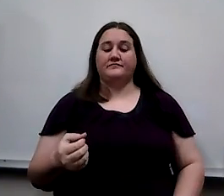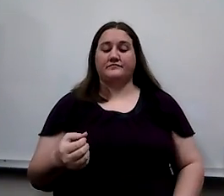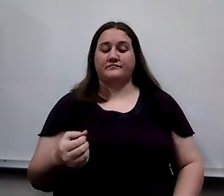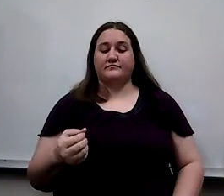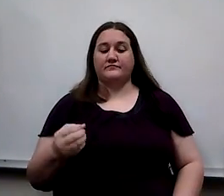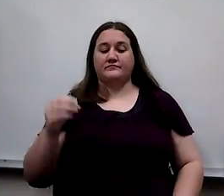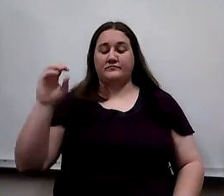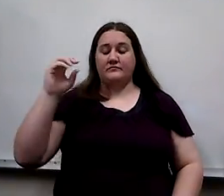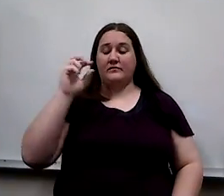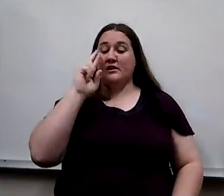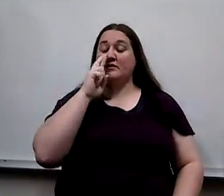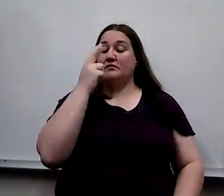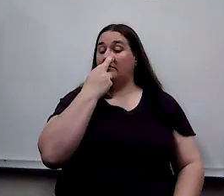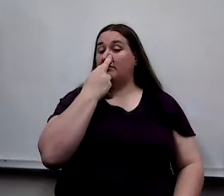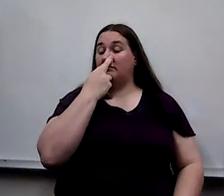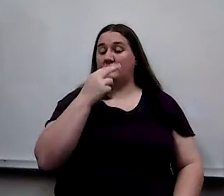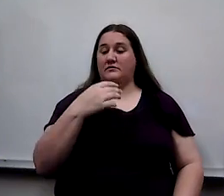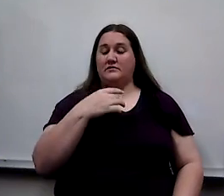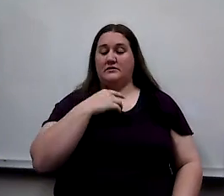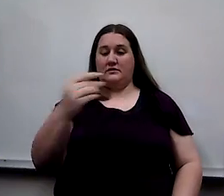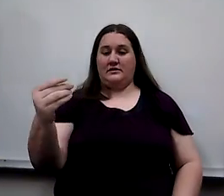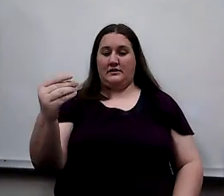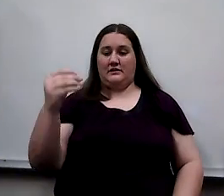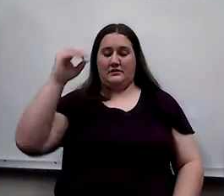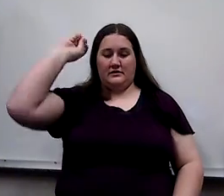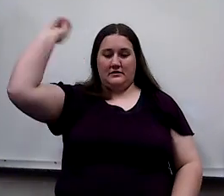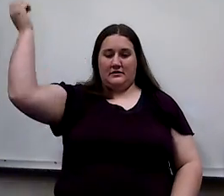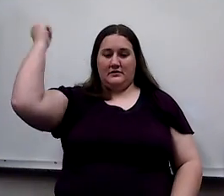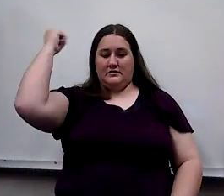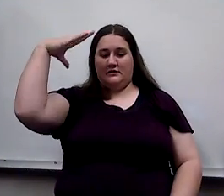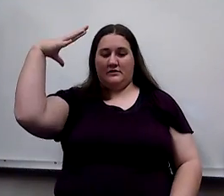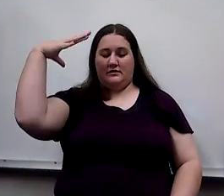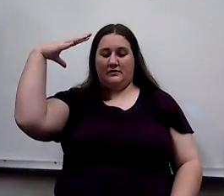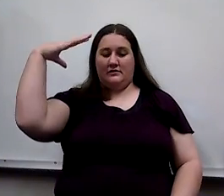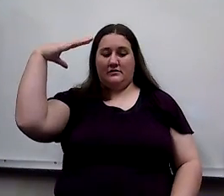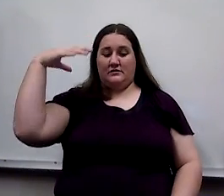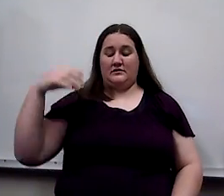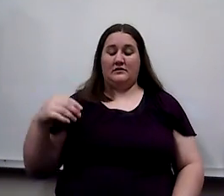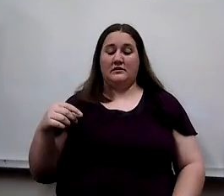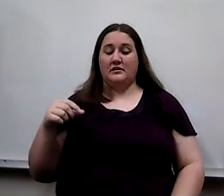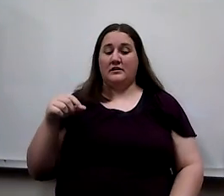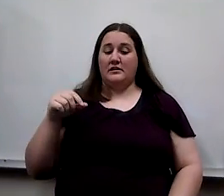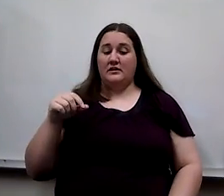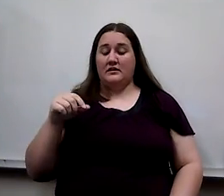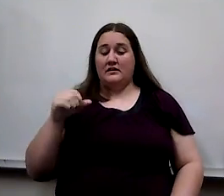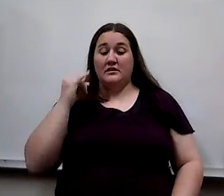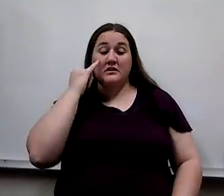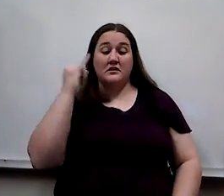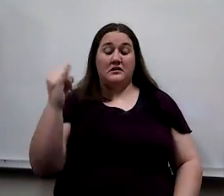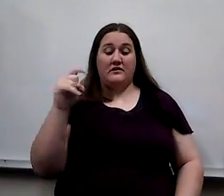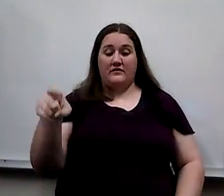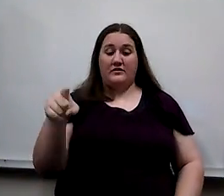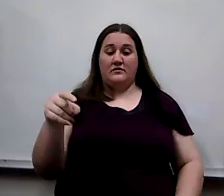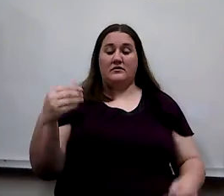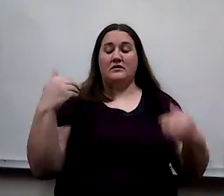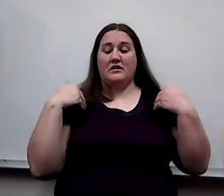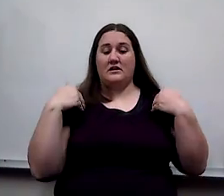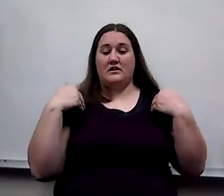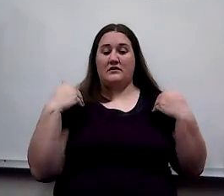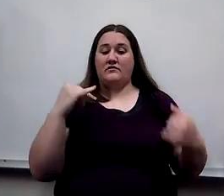your garden area, it will be necessary for you to do a soil exchange. This can be done by digging up the soil to a